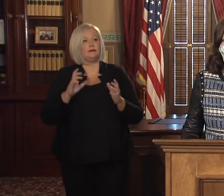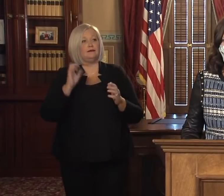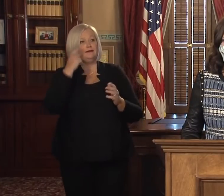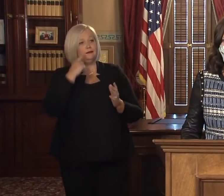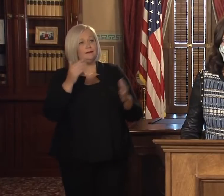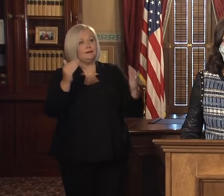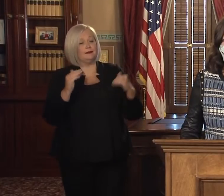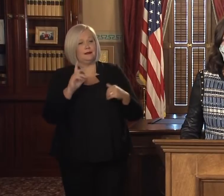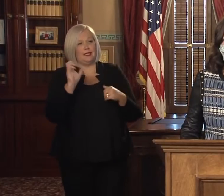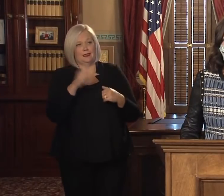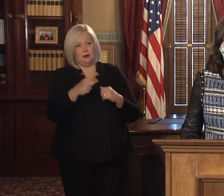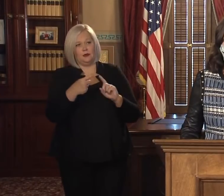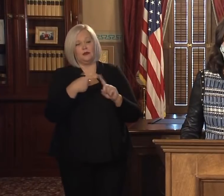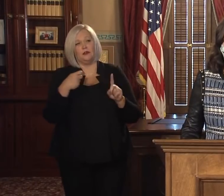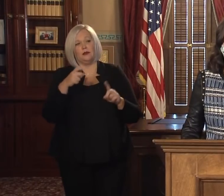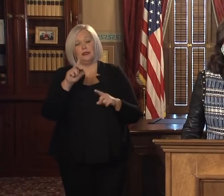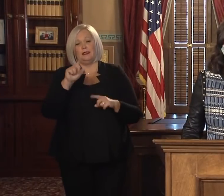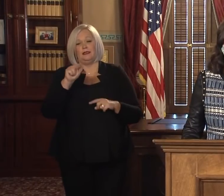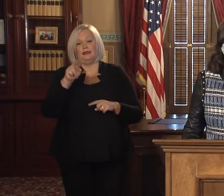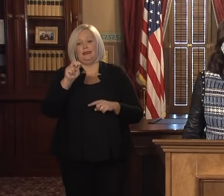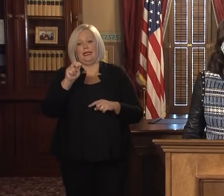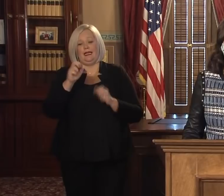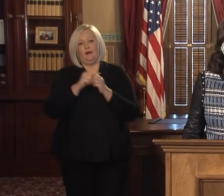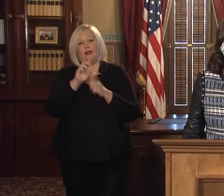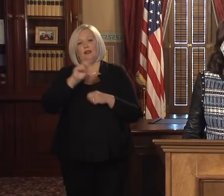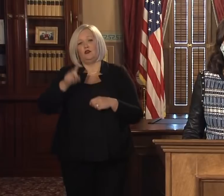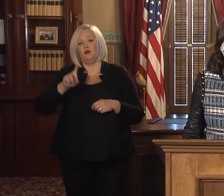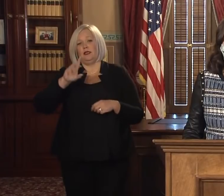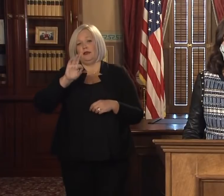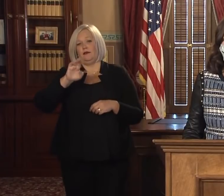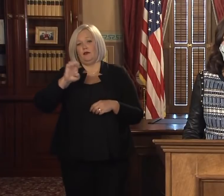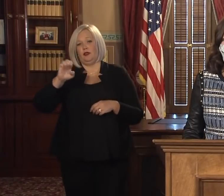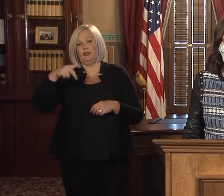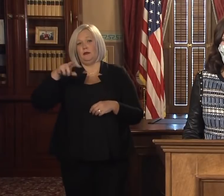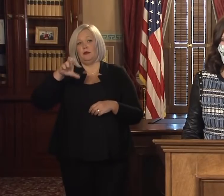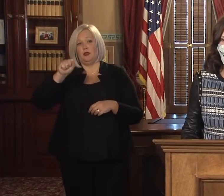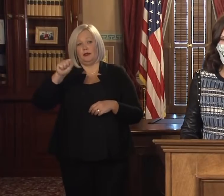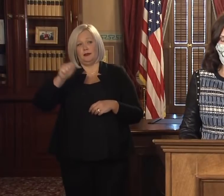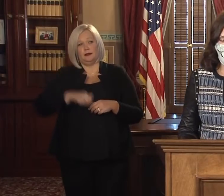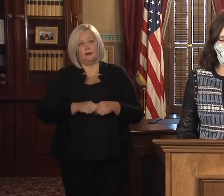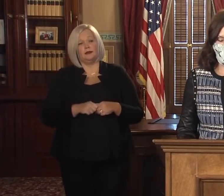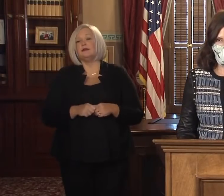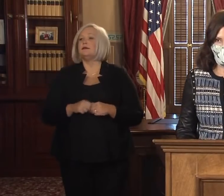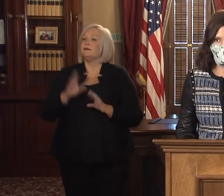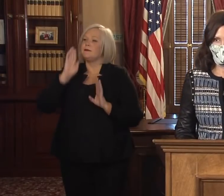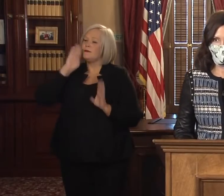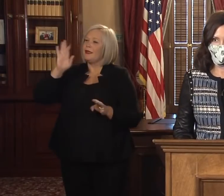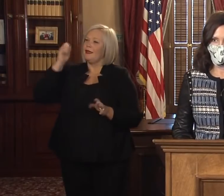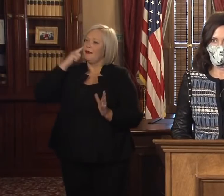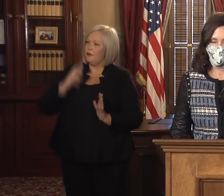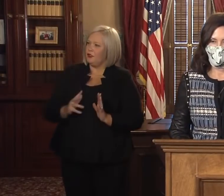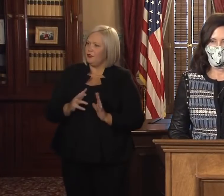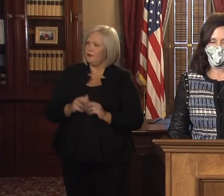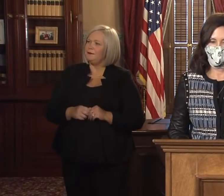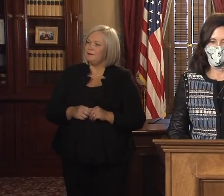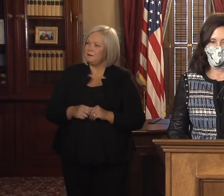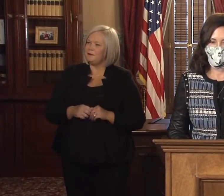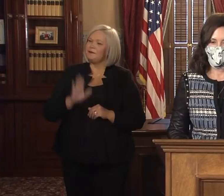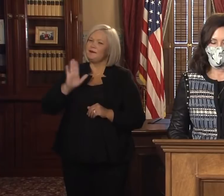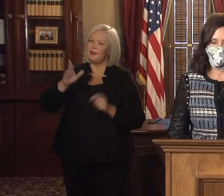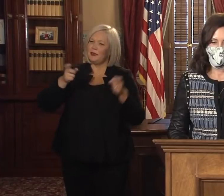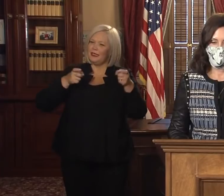Governor, the next question comes from Dave with the Detroit Free Press. Hi, Governor. Your administration